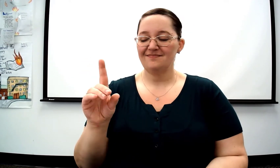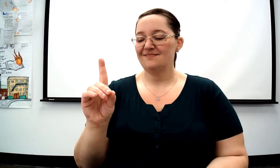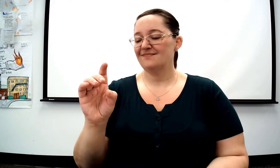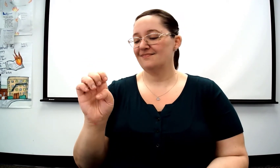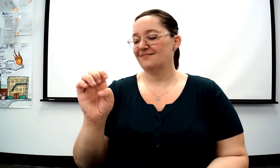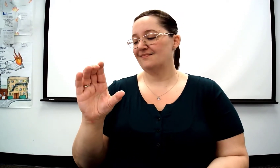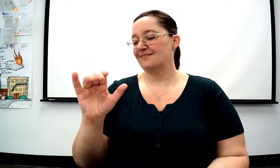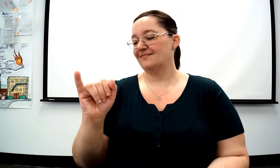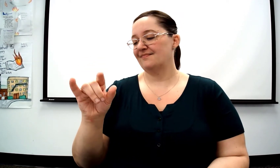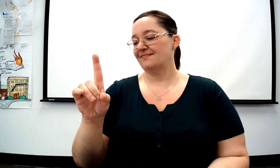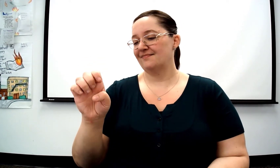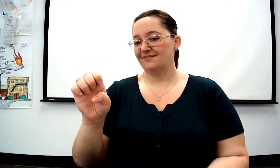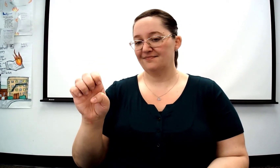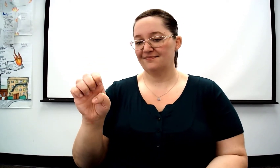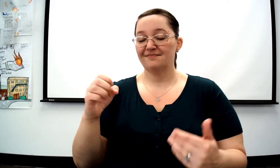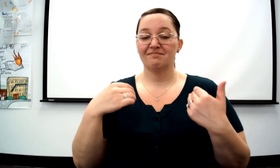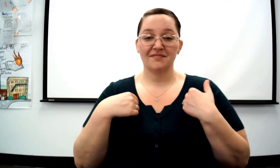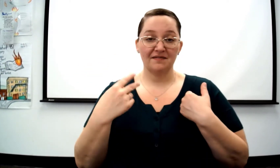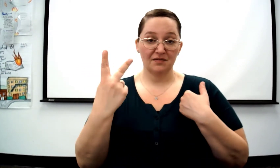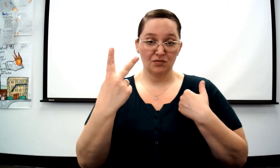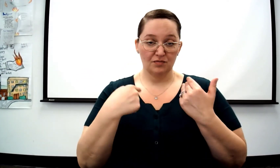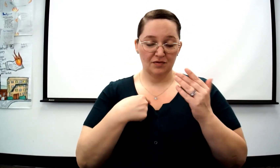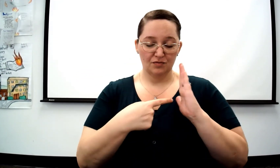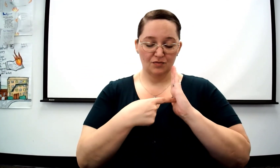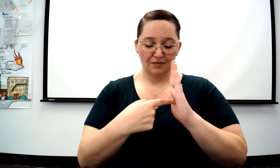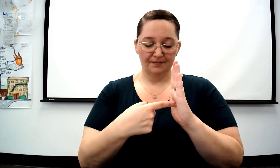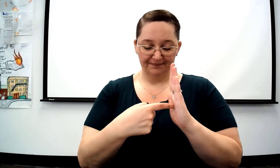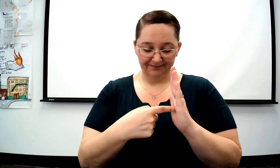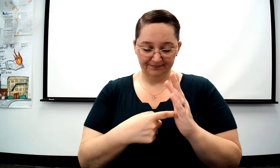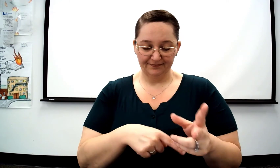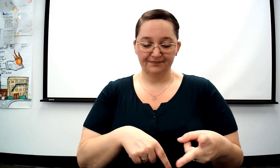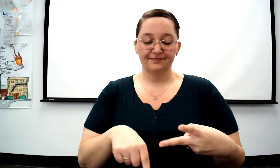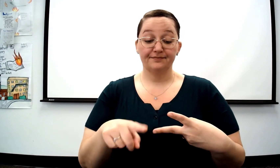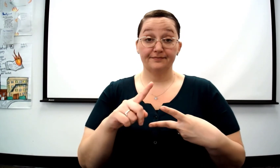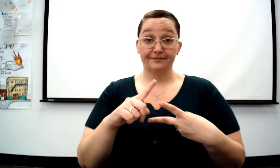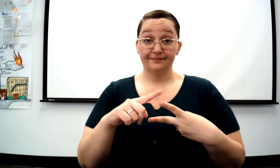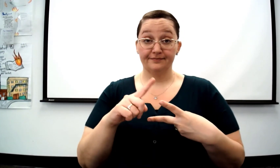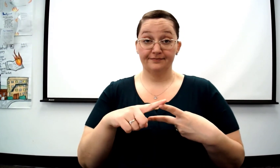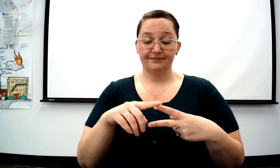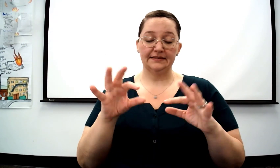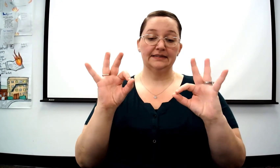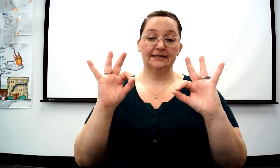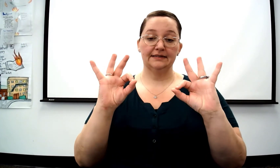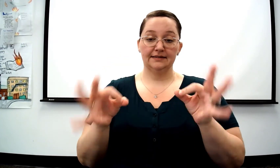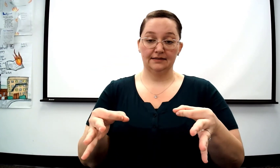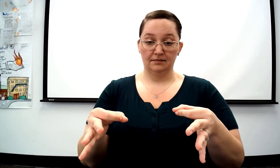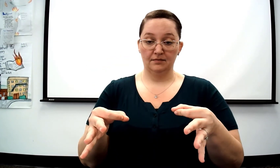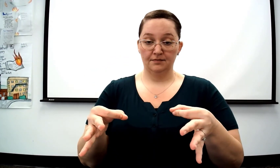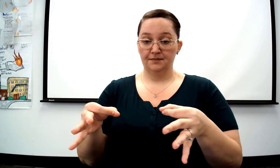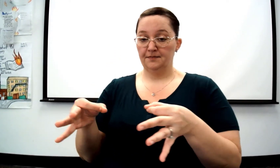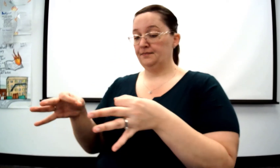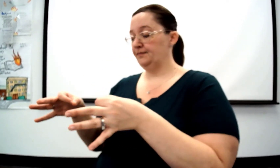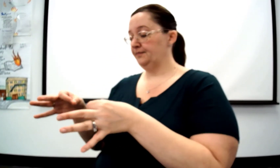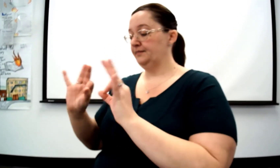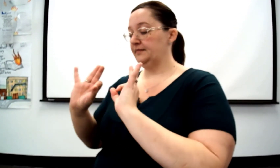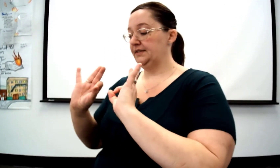Number 15, decide. I'm going to show you two options. First, drop